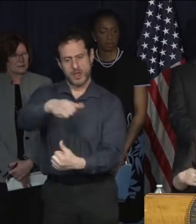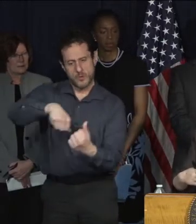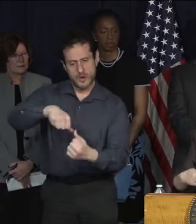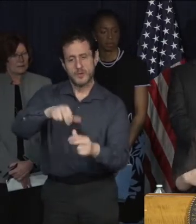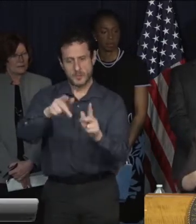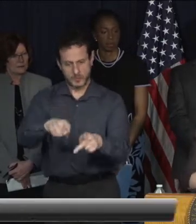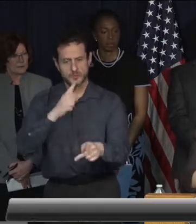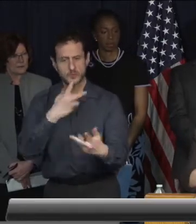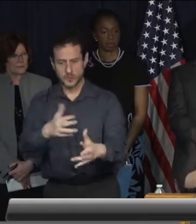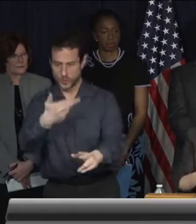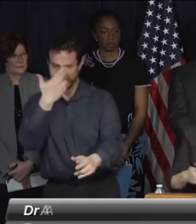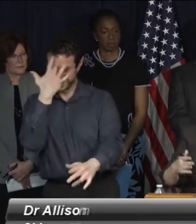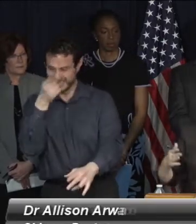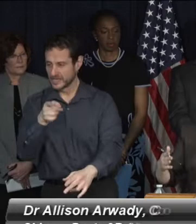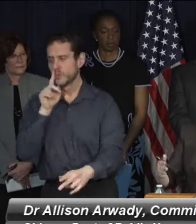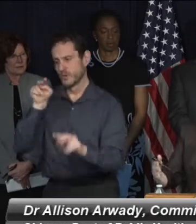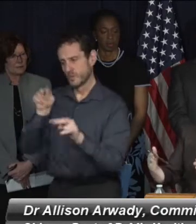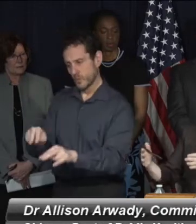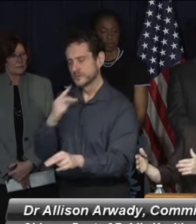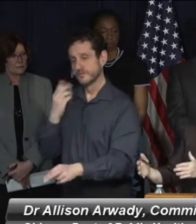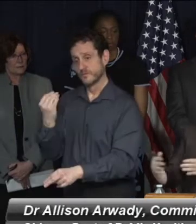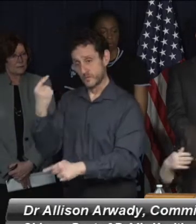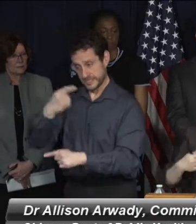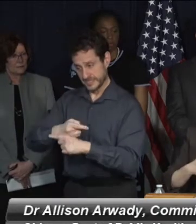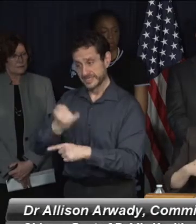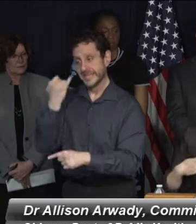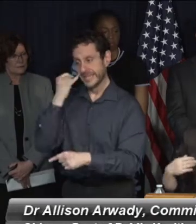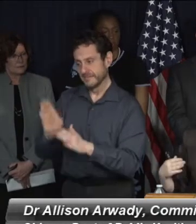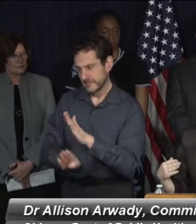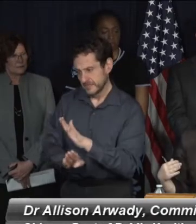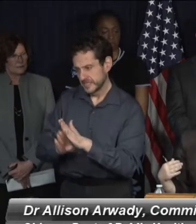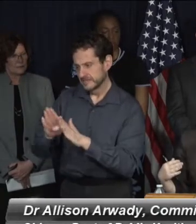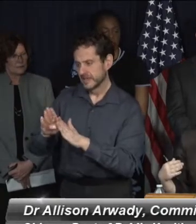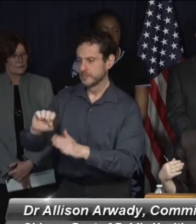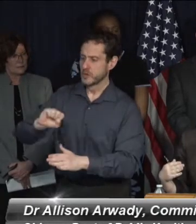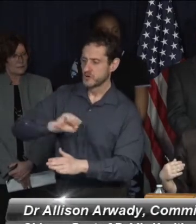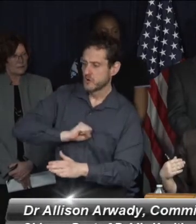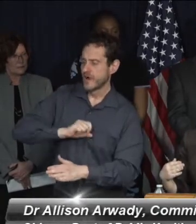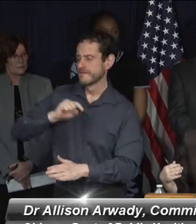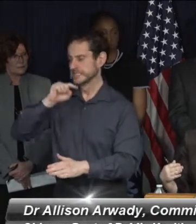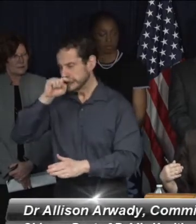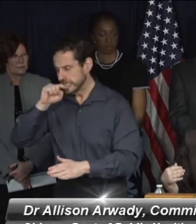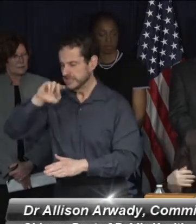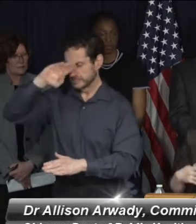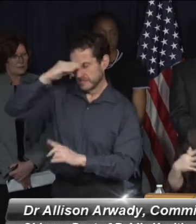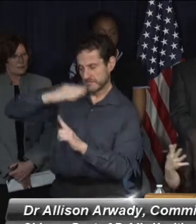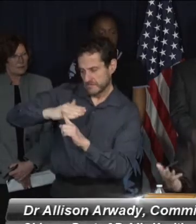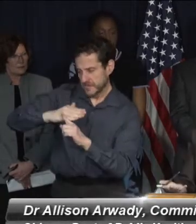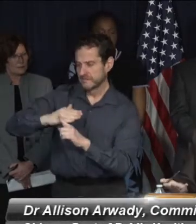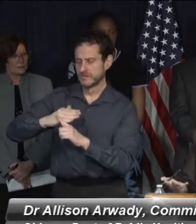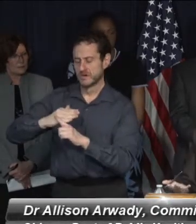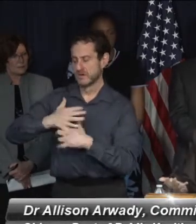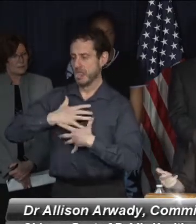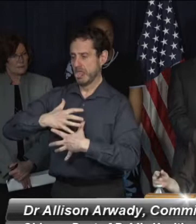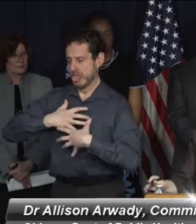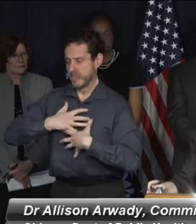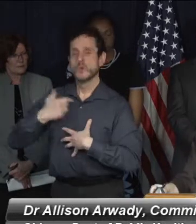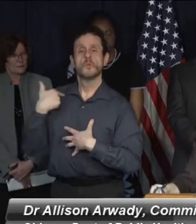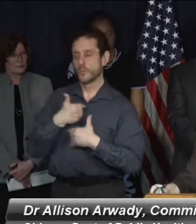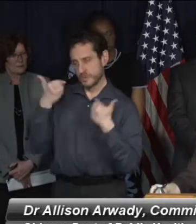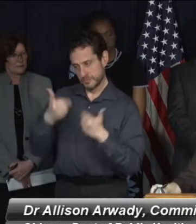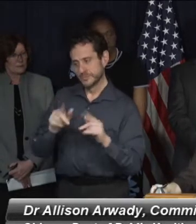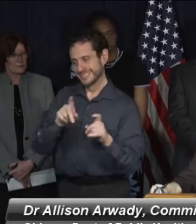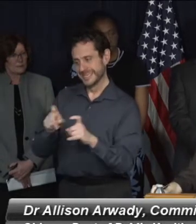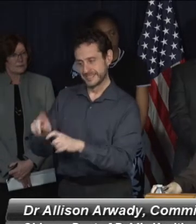confirmed case. And if they develop symptoms at any point during that 14-day period, we test them at